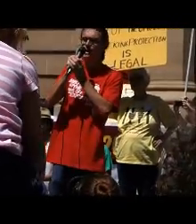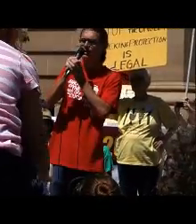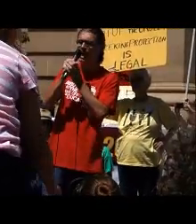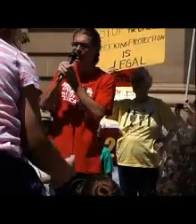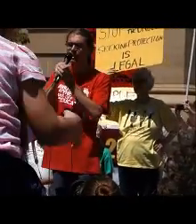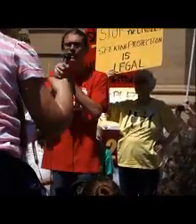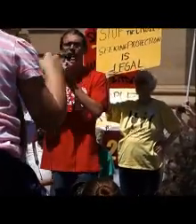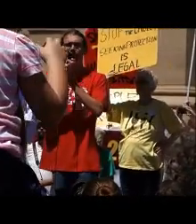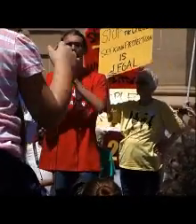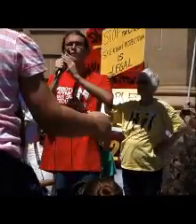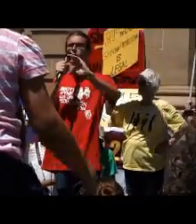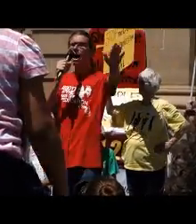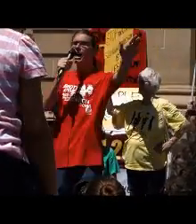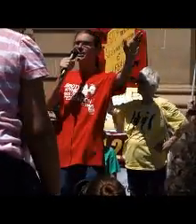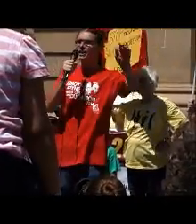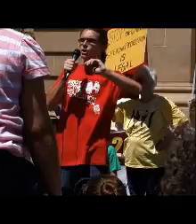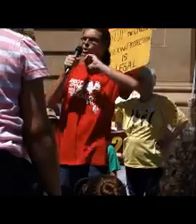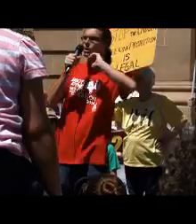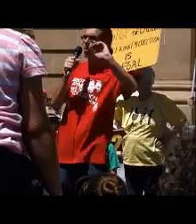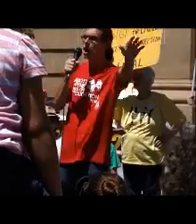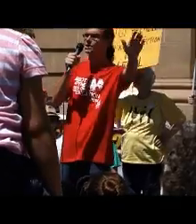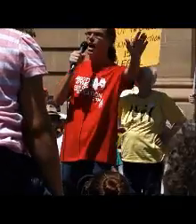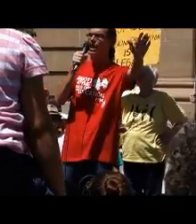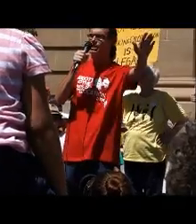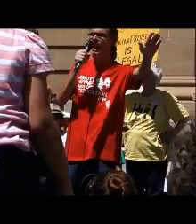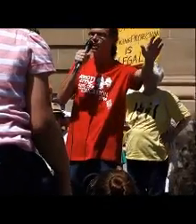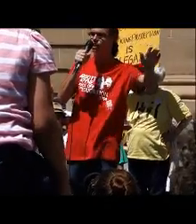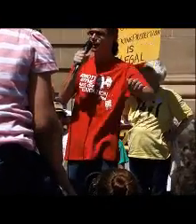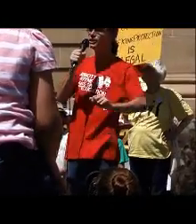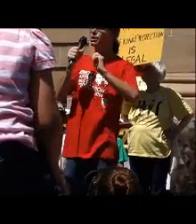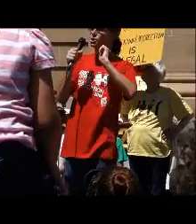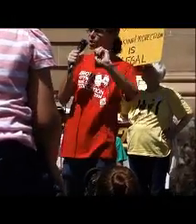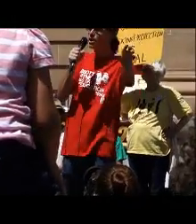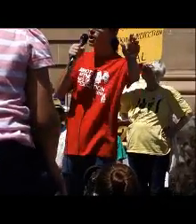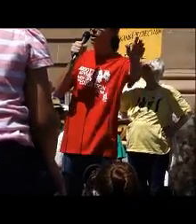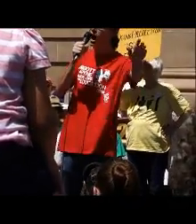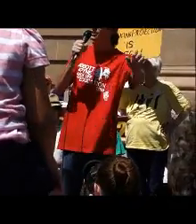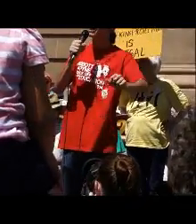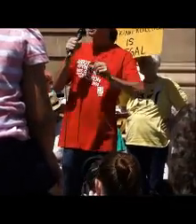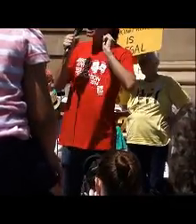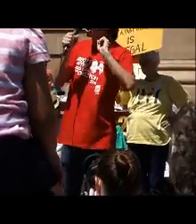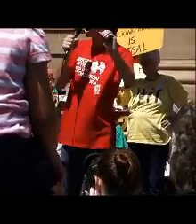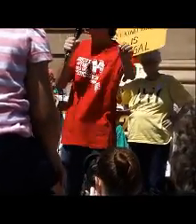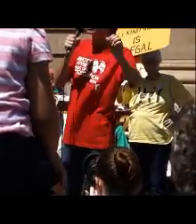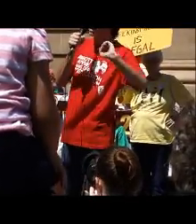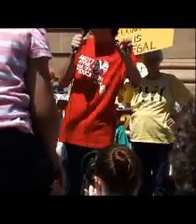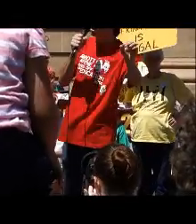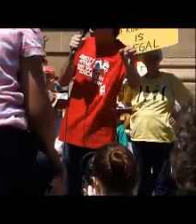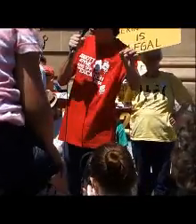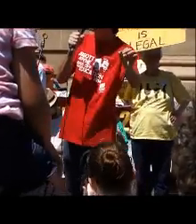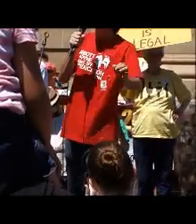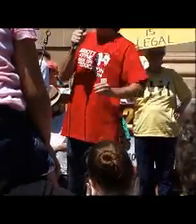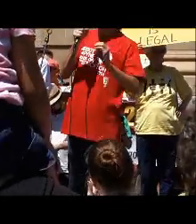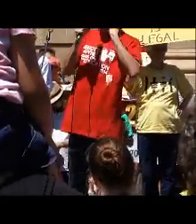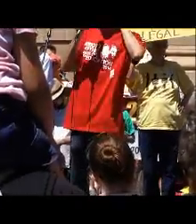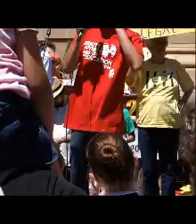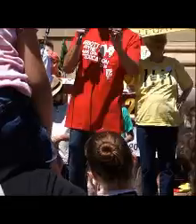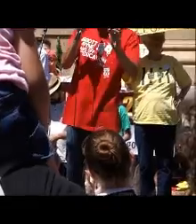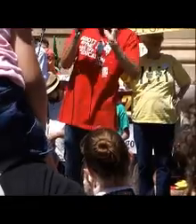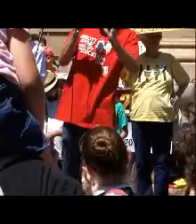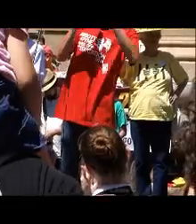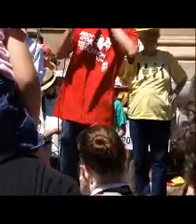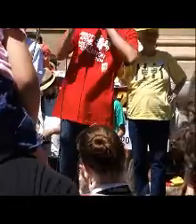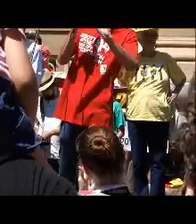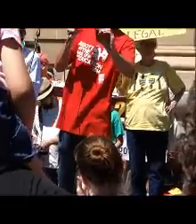March 26th. And everyone who supports higher education, student or not, I urge you to come along, take a